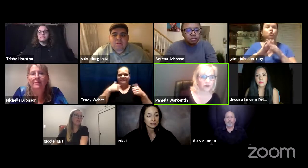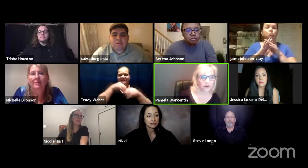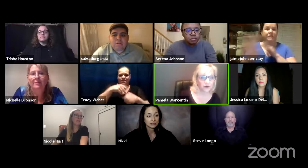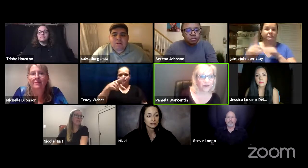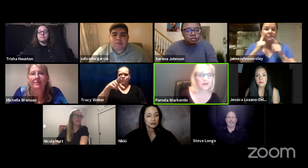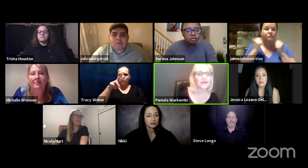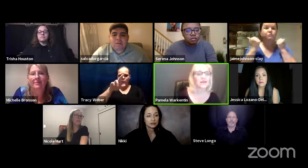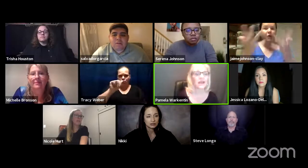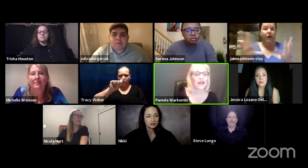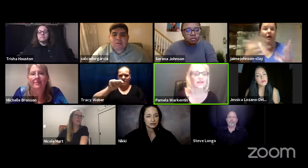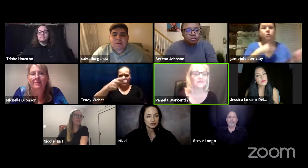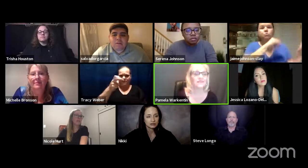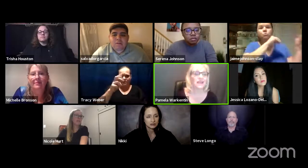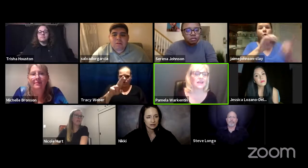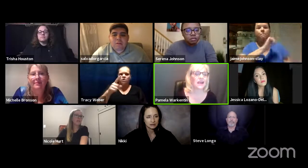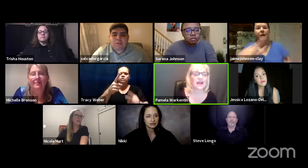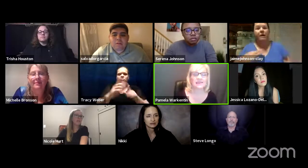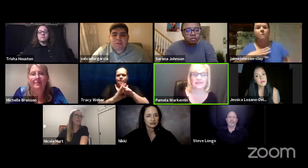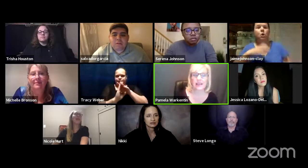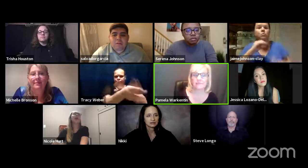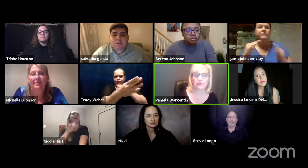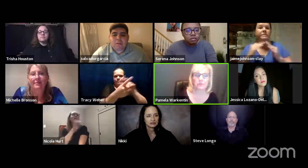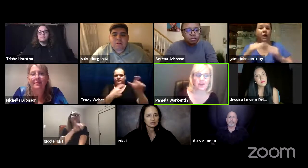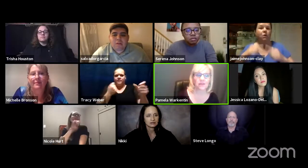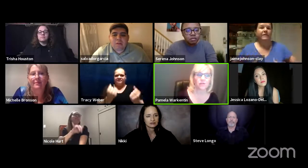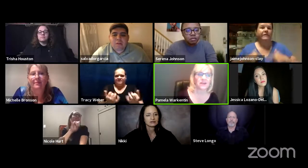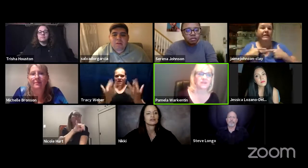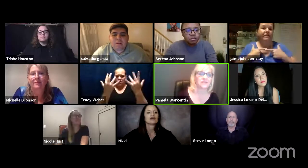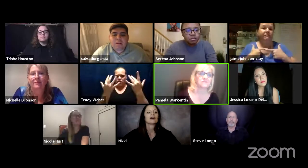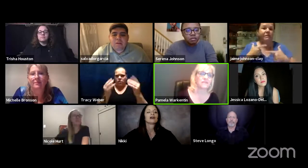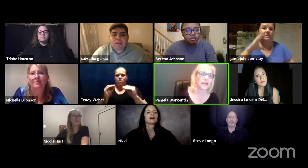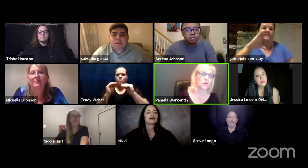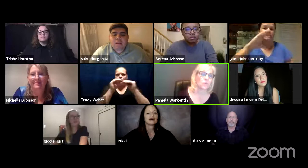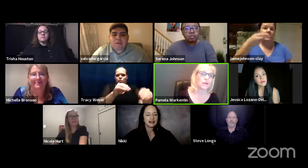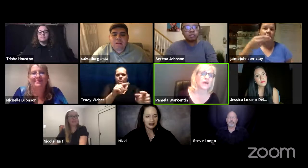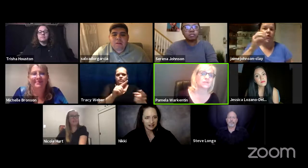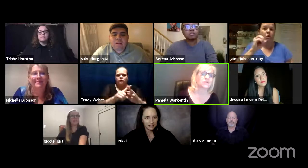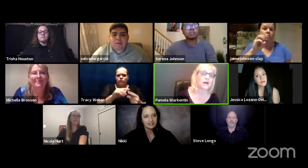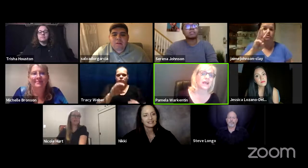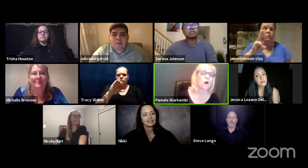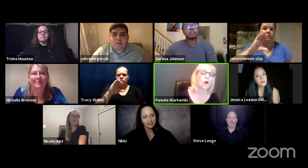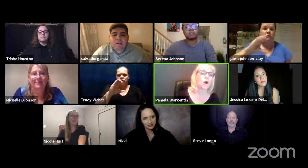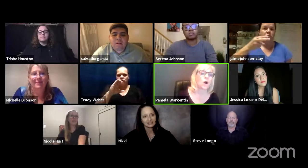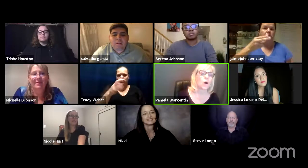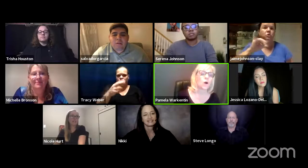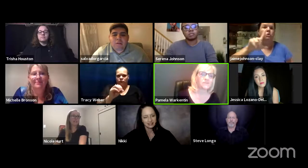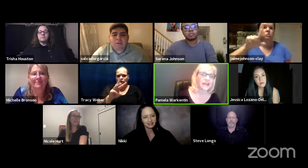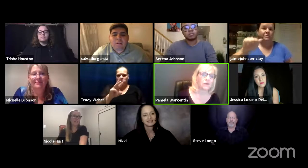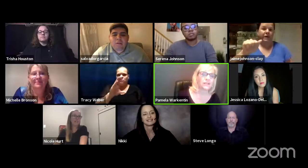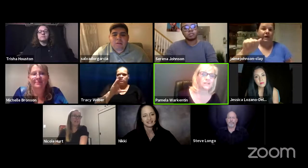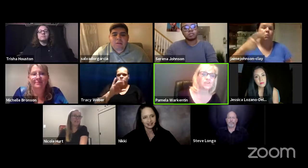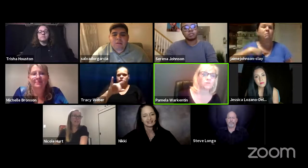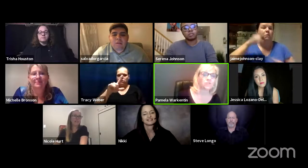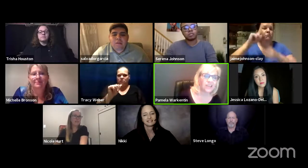Prather, and then I escaped from Prather because the fire went back to my hometown in